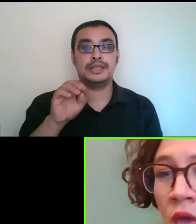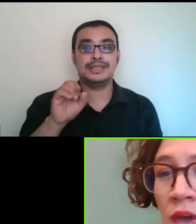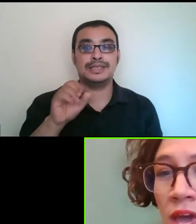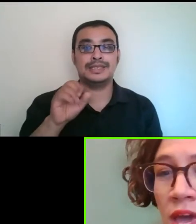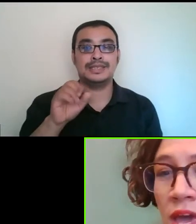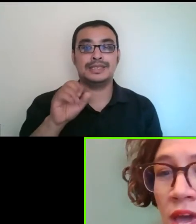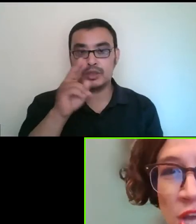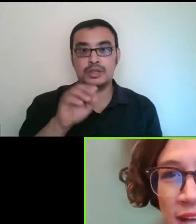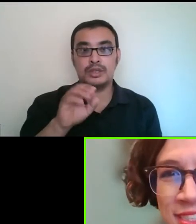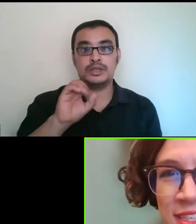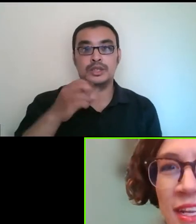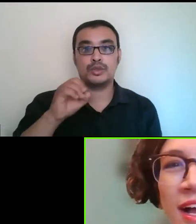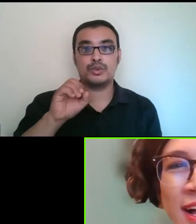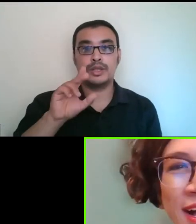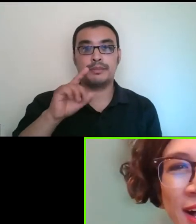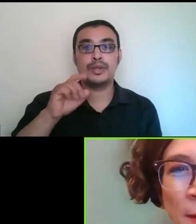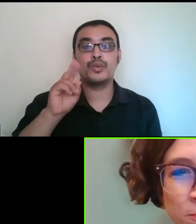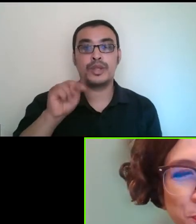Mirgul in the chat.